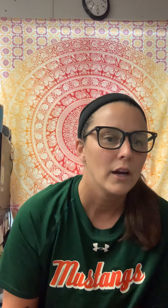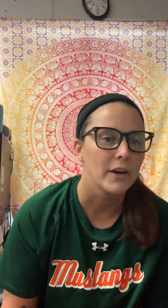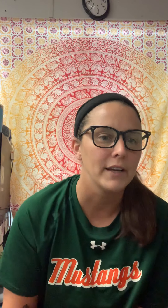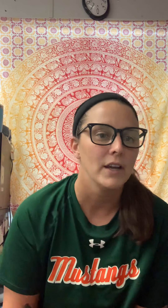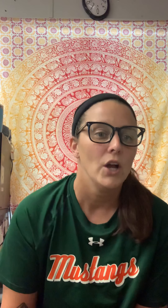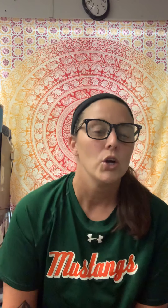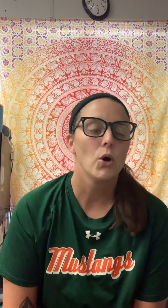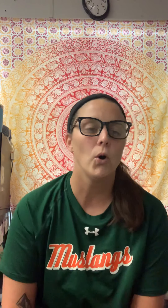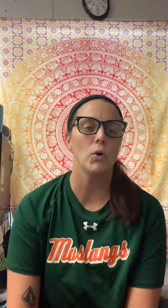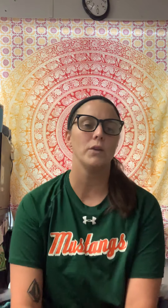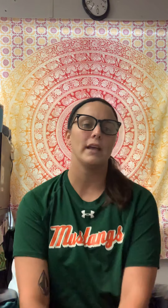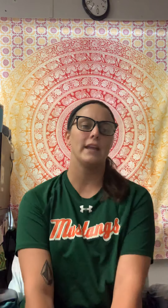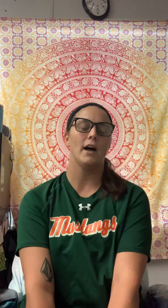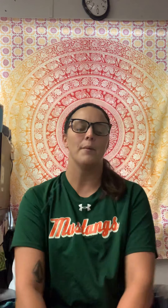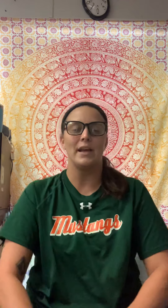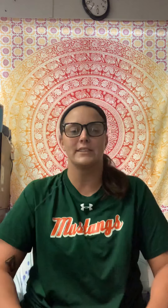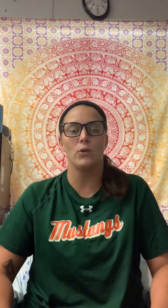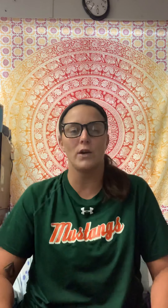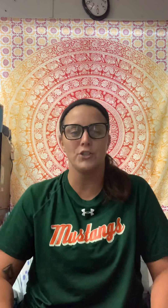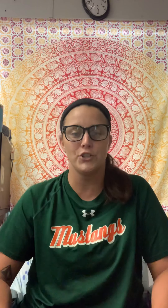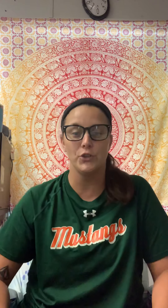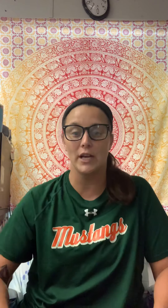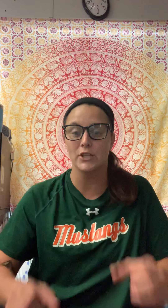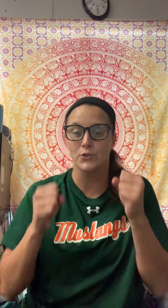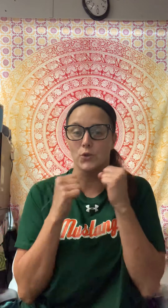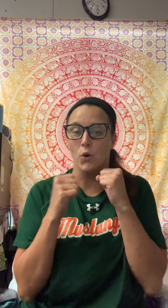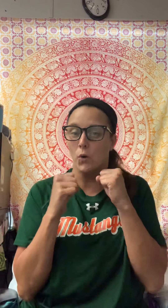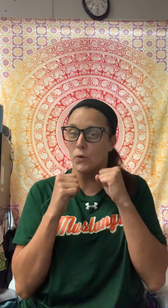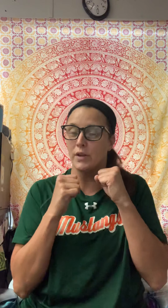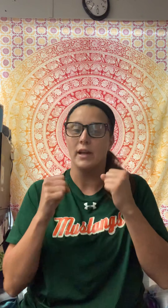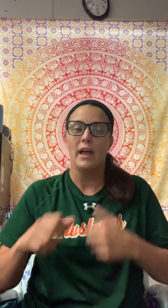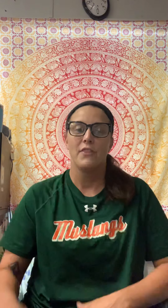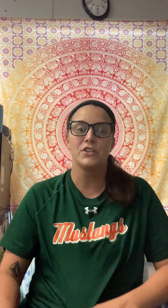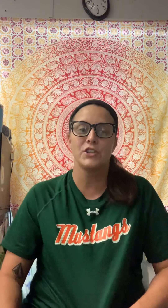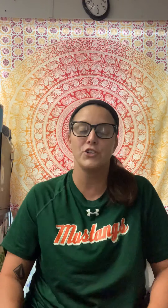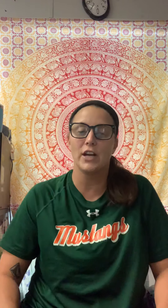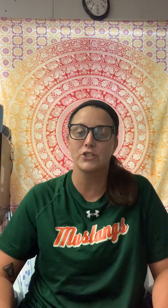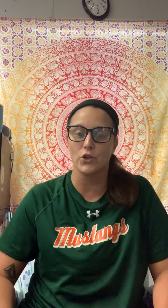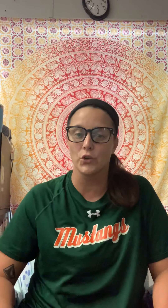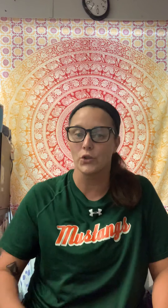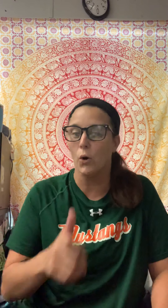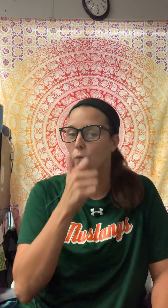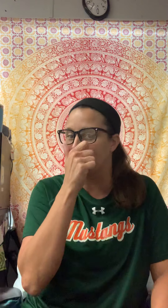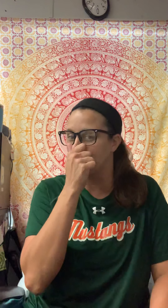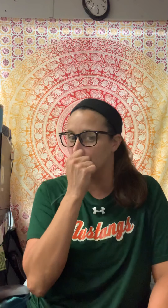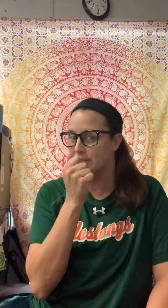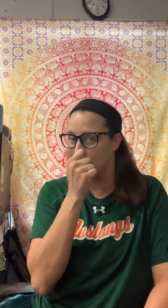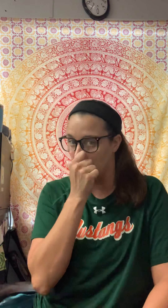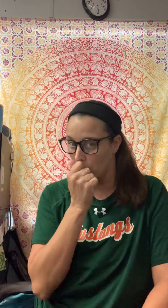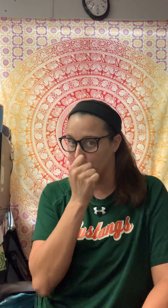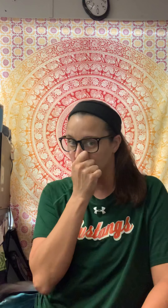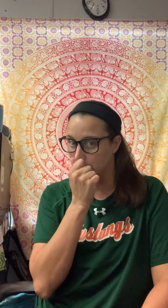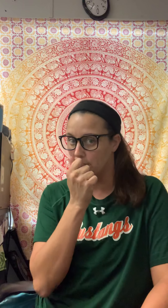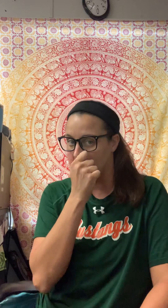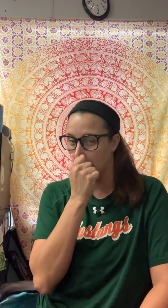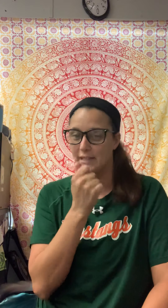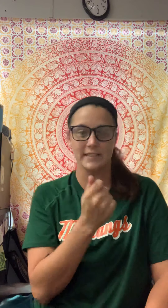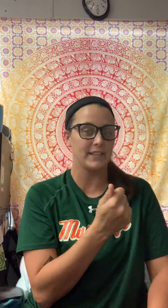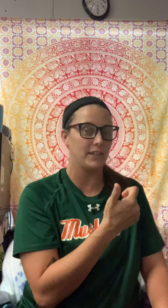Right? Cold and ASL 1 and 2, you guys learned cold. This year, you guys are going to learn cold like if you're sick, cold. All right? It's like, when